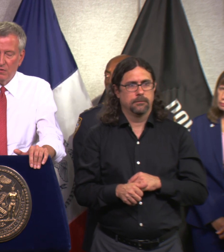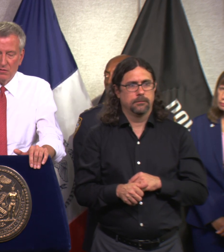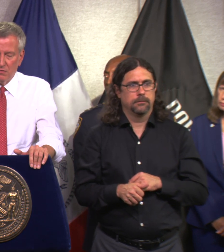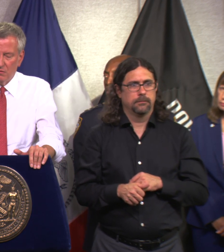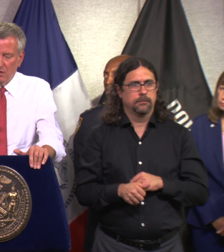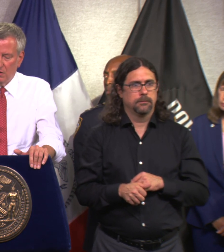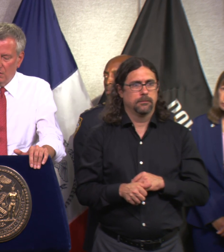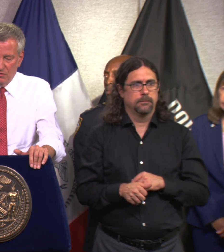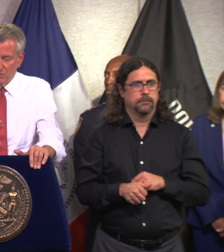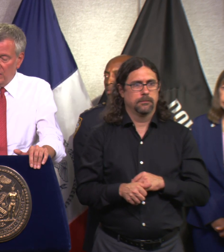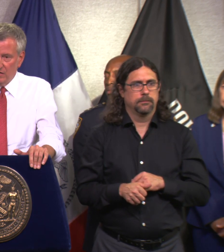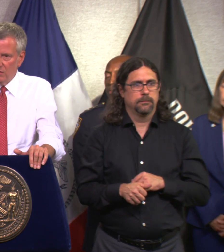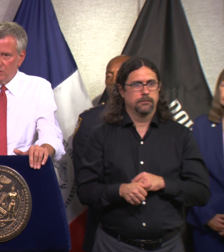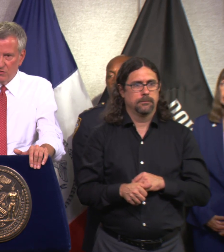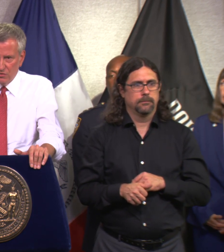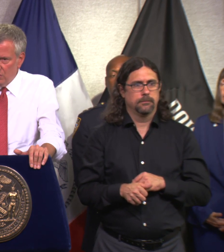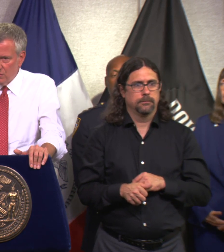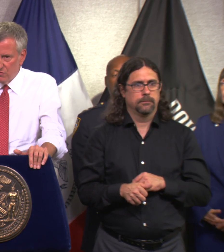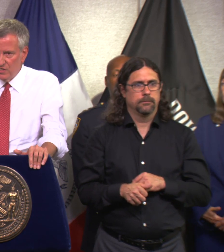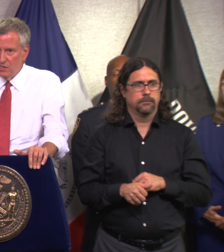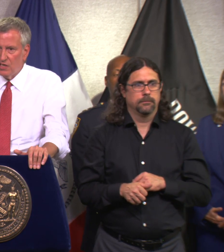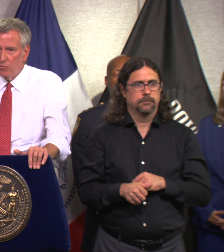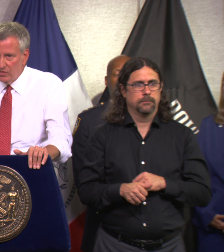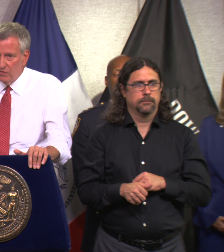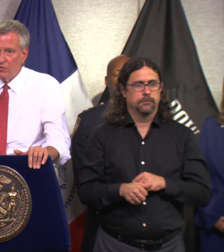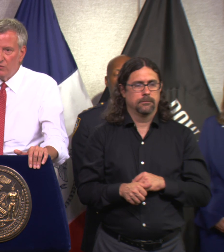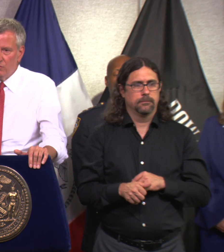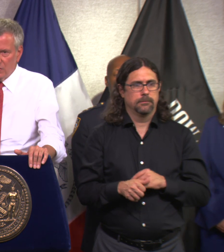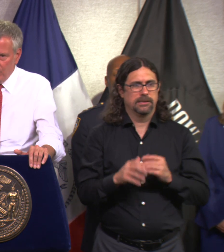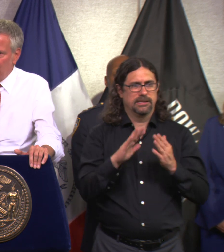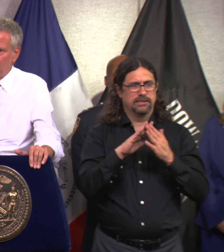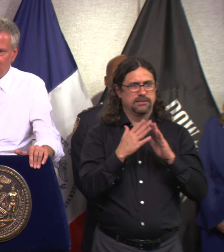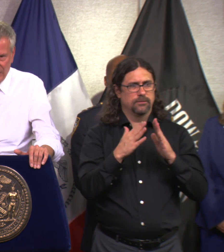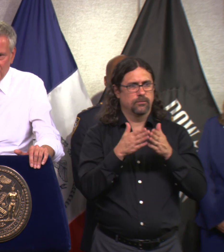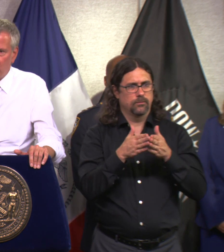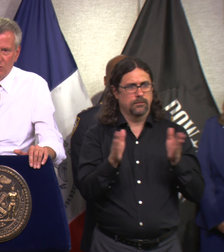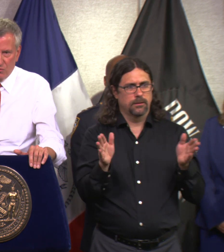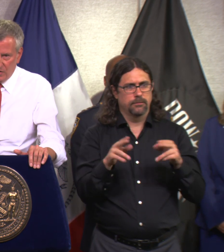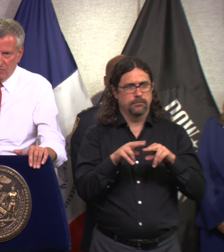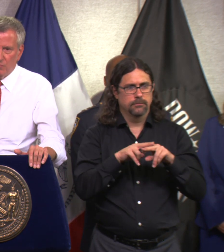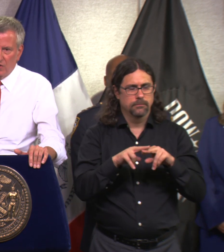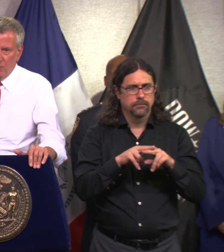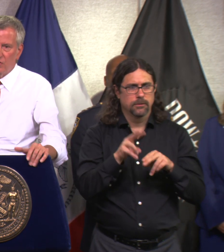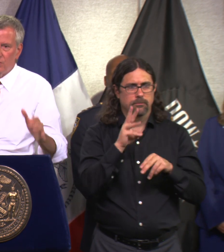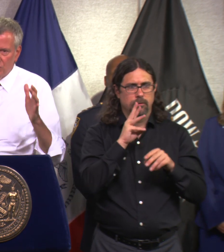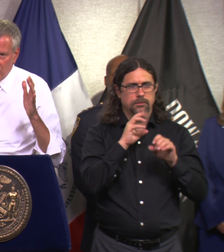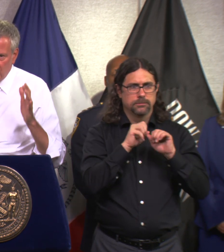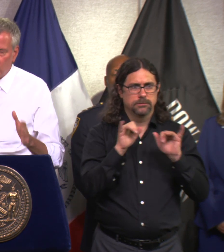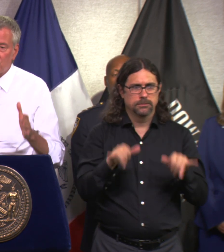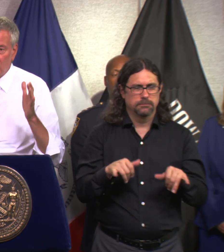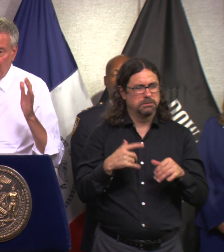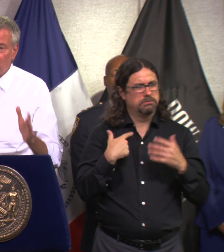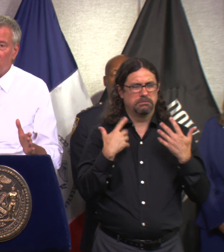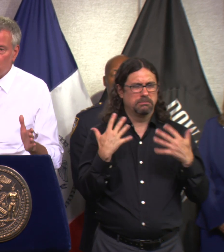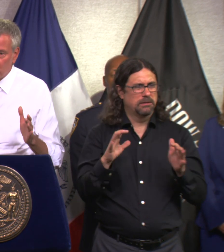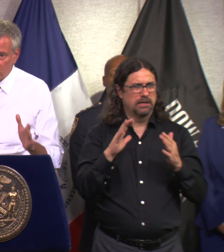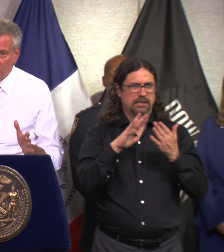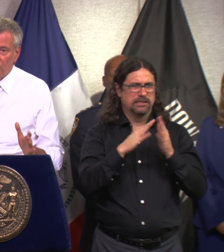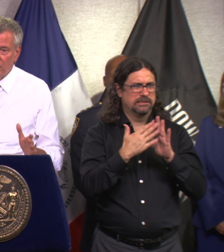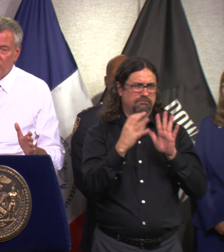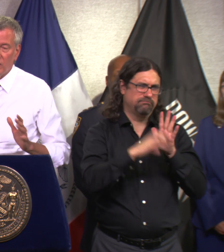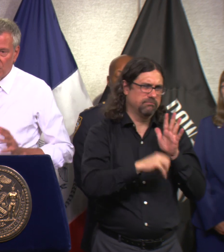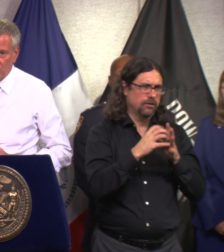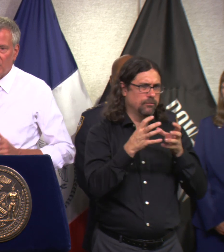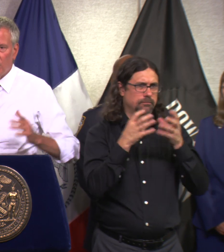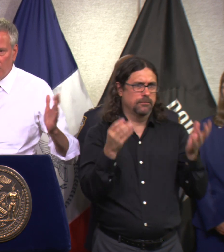believe, understanding there's concerns and critiques, I believe when you come back in 10 years or whatever time in the future, people will say, actually, that was a